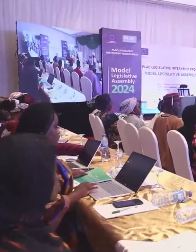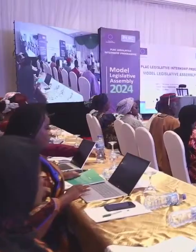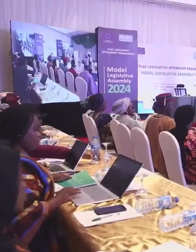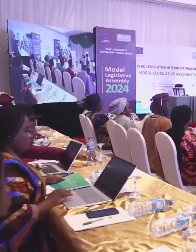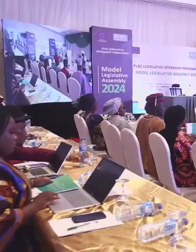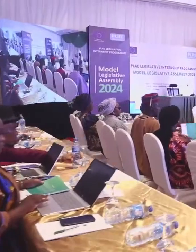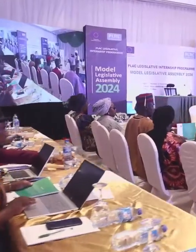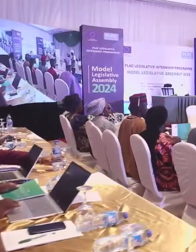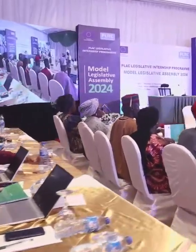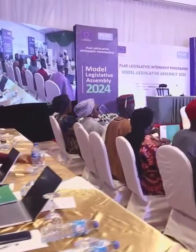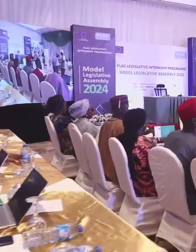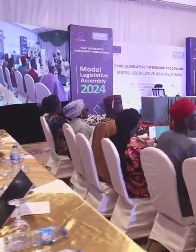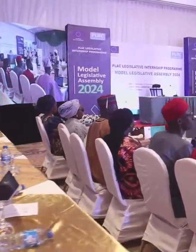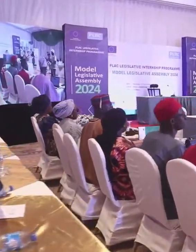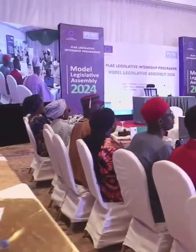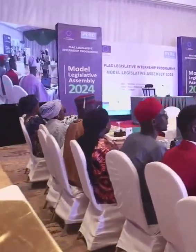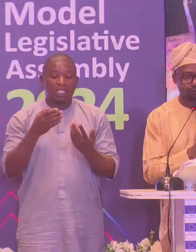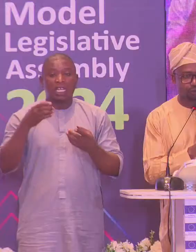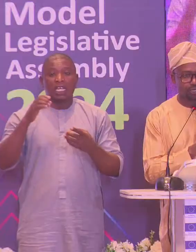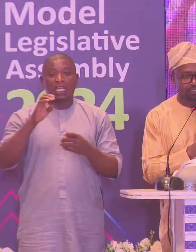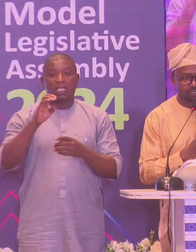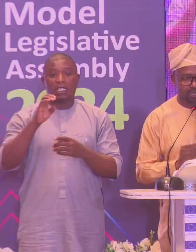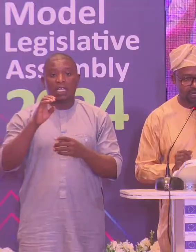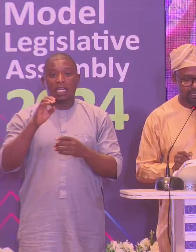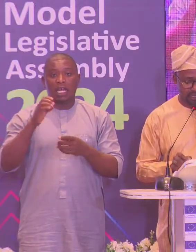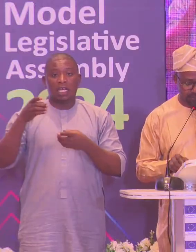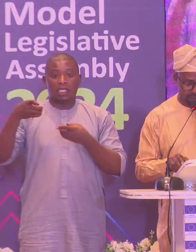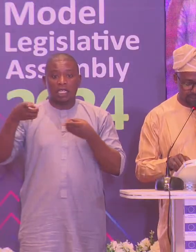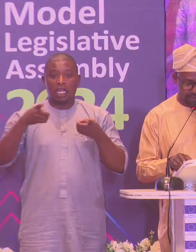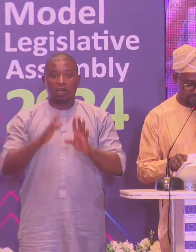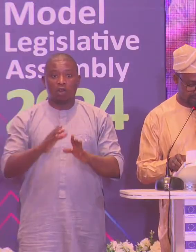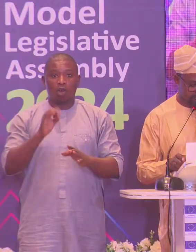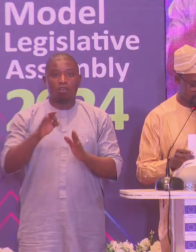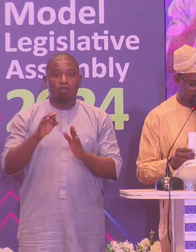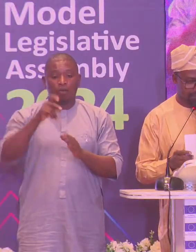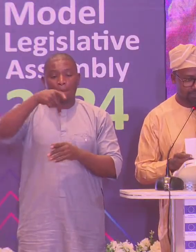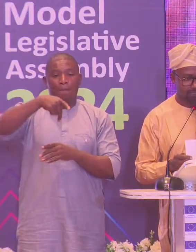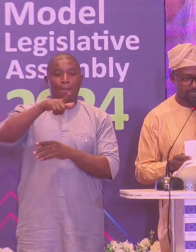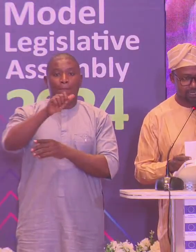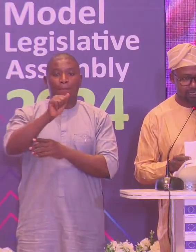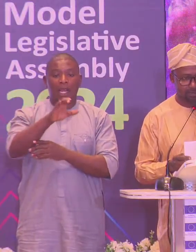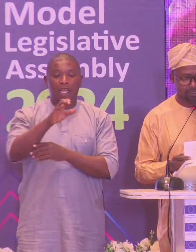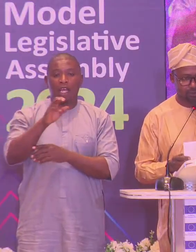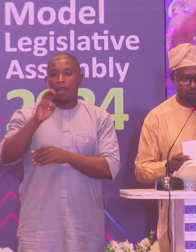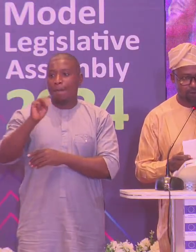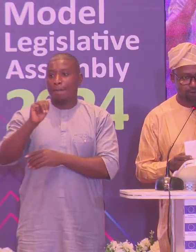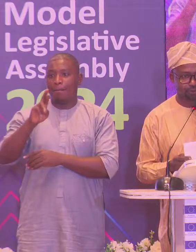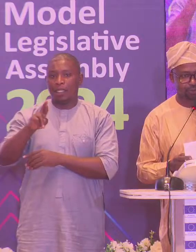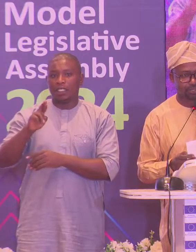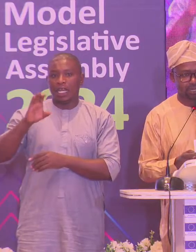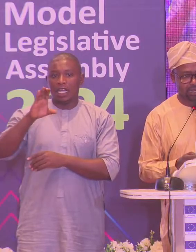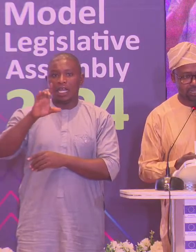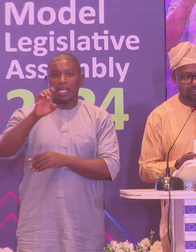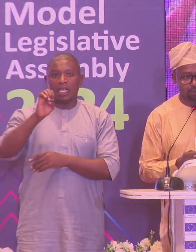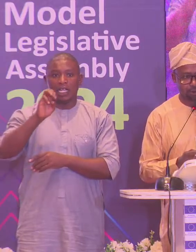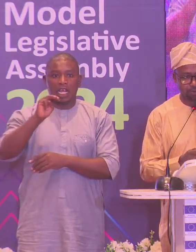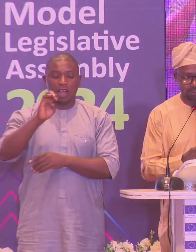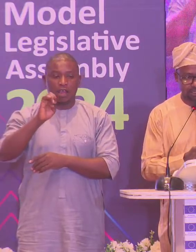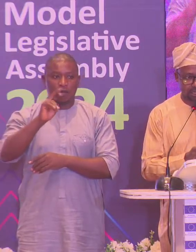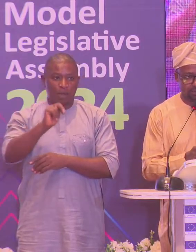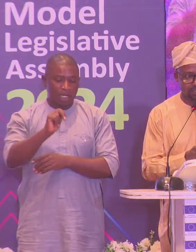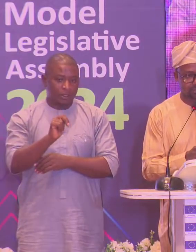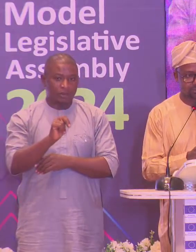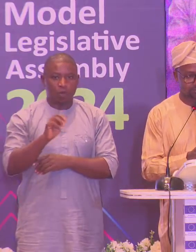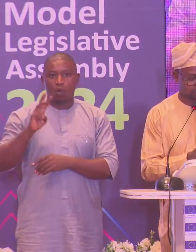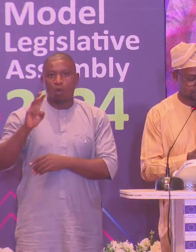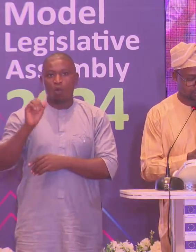Monitoring Situation Room and the Executive Director of Policy and Legal Advocacy Center, Mr. Clement Wanko. Let's applaud Mr.